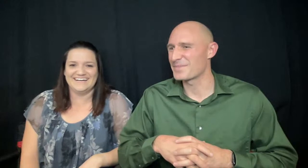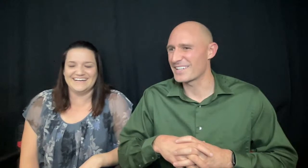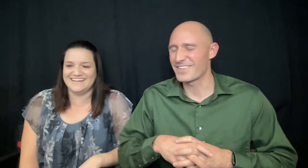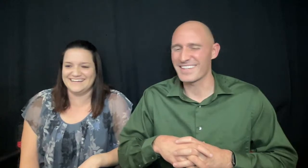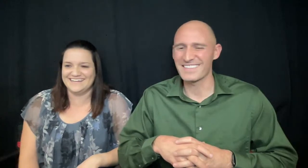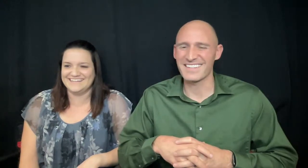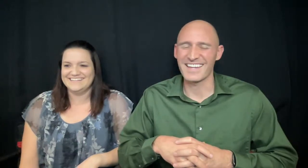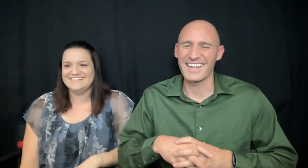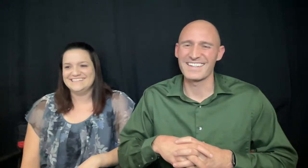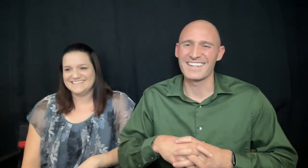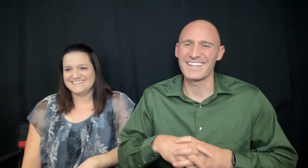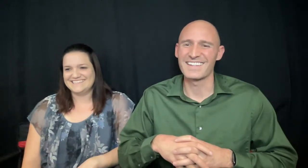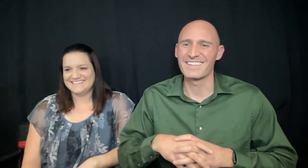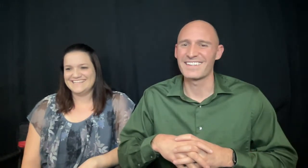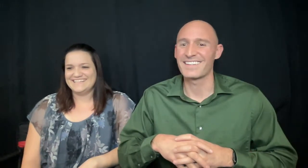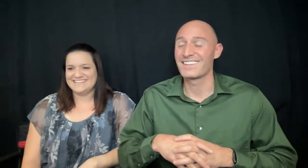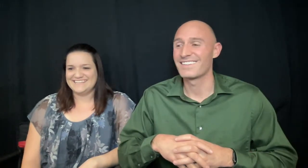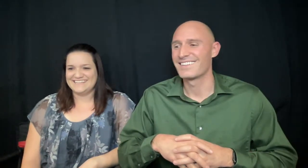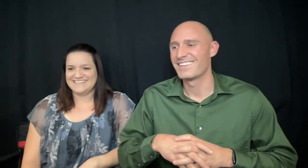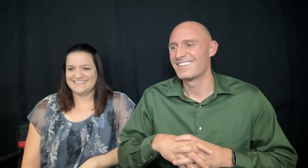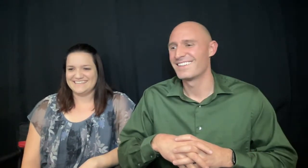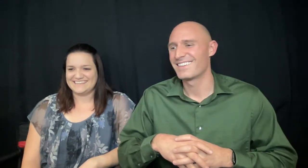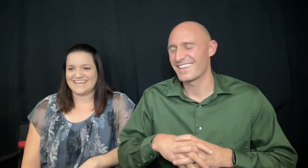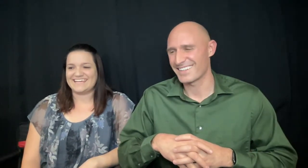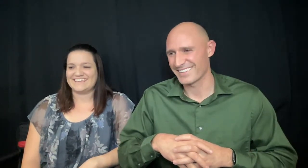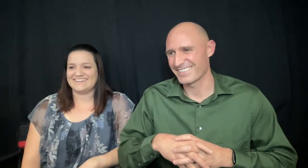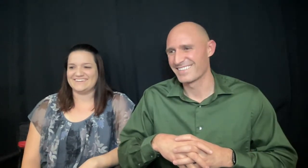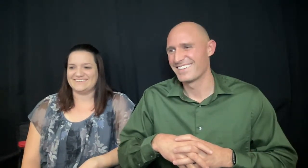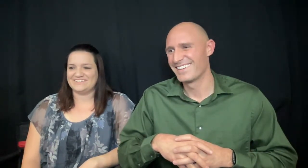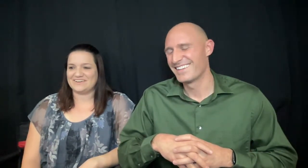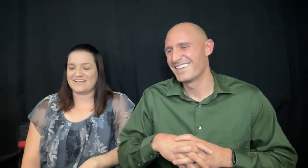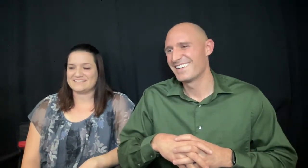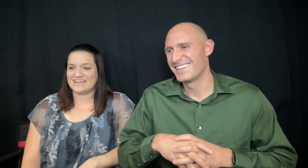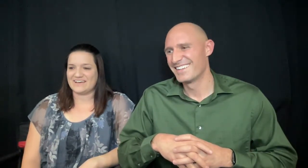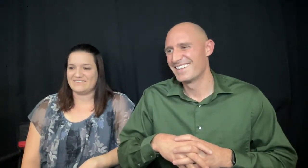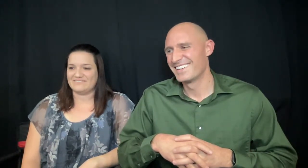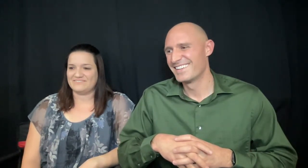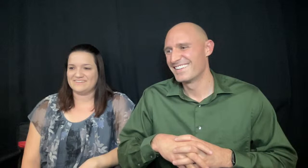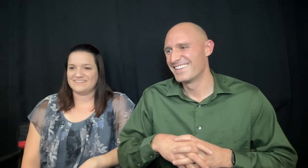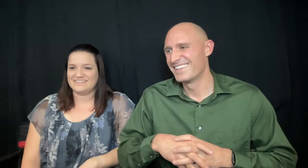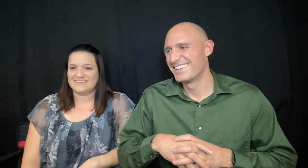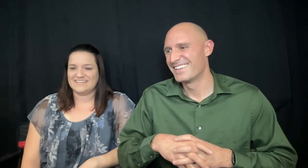late with us, and have a Merry Christmas. Thank you. You guys have,